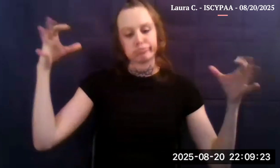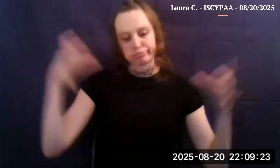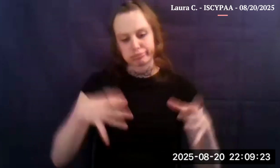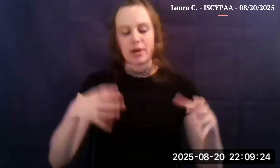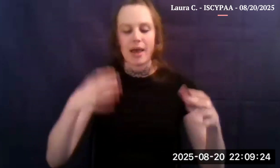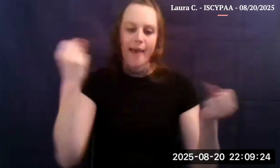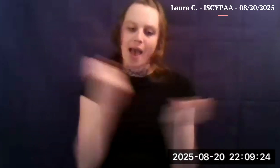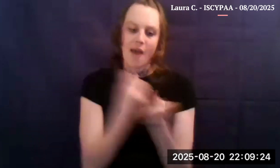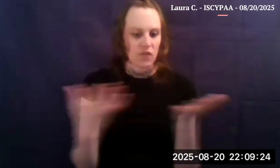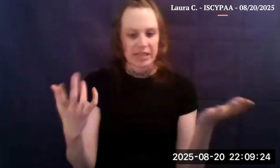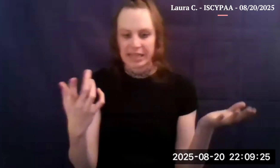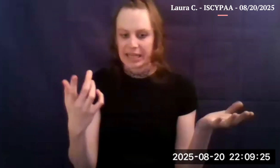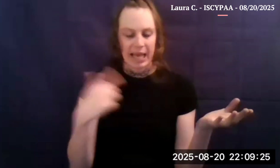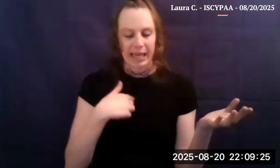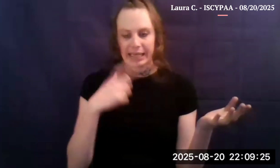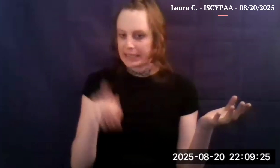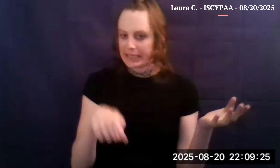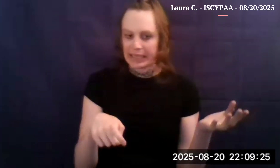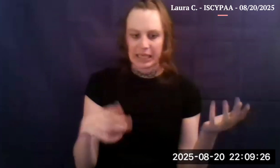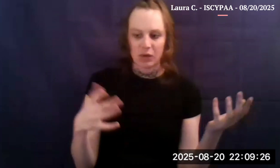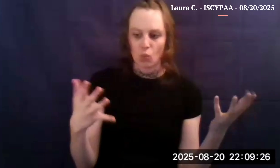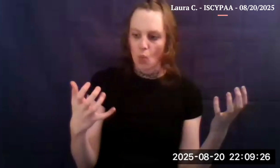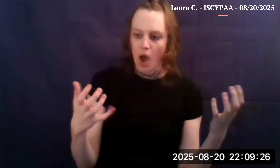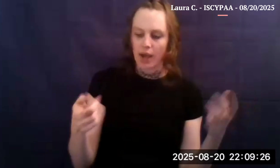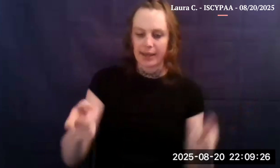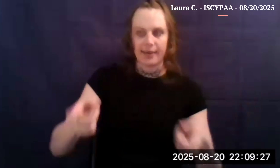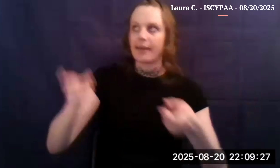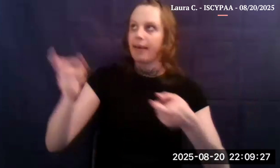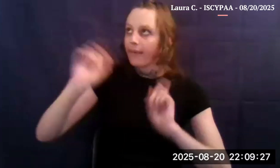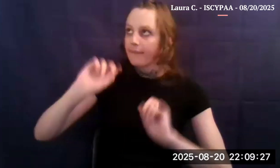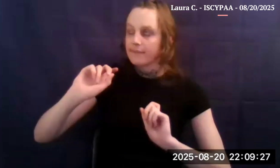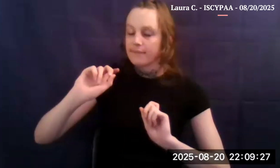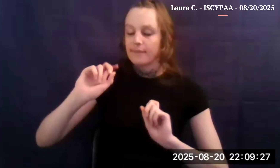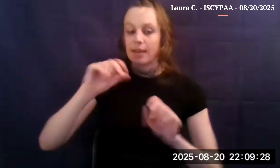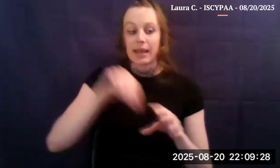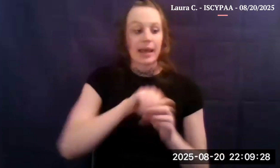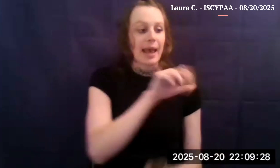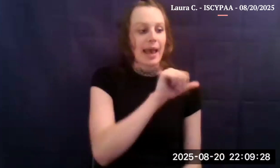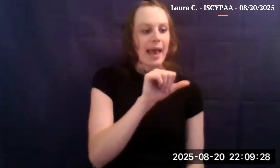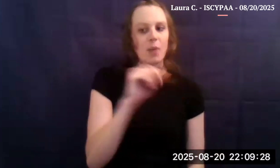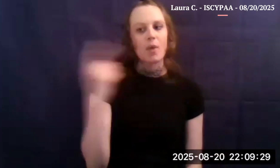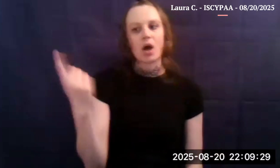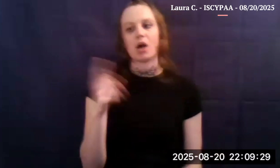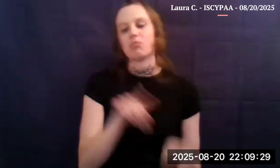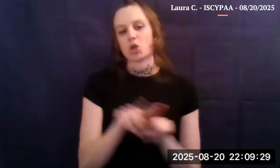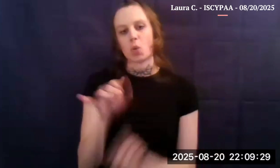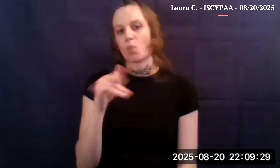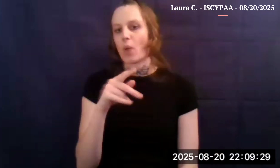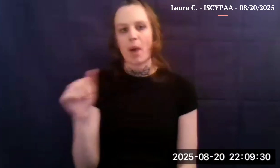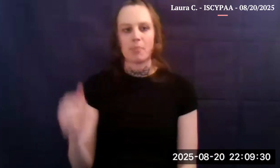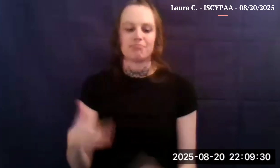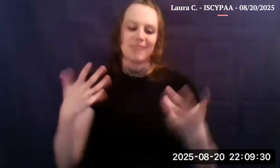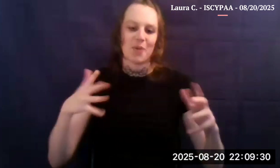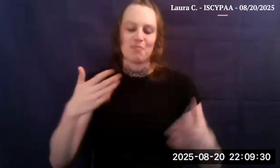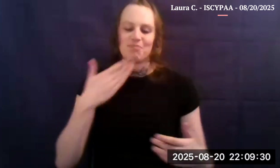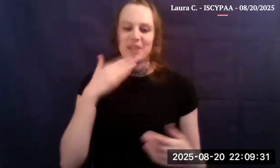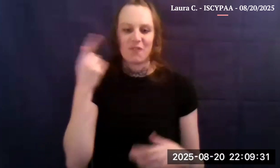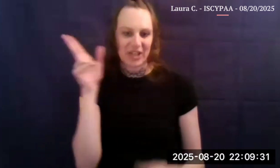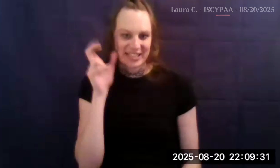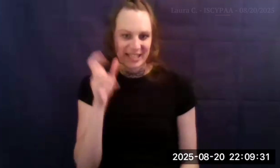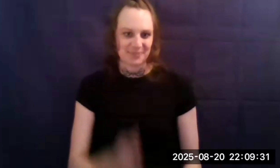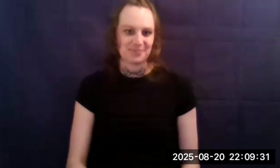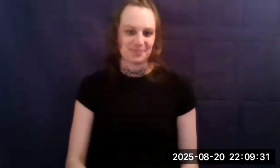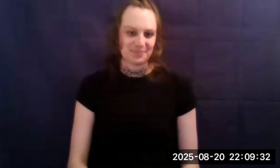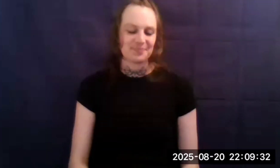the fellowship that I crave in not only in AA, but in YPA. So that's all I got. Thanks for listening, guys.